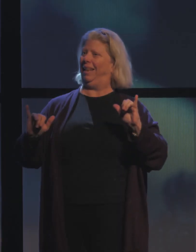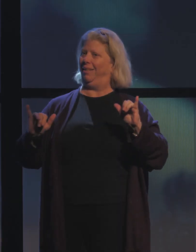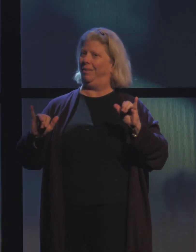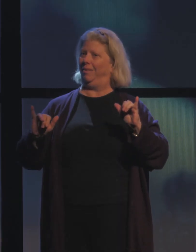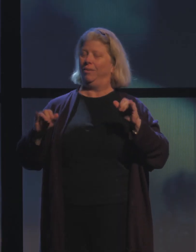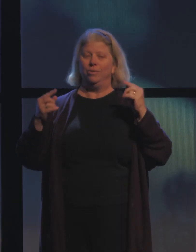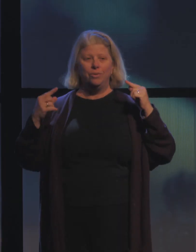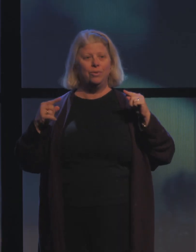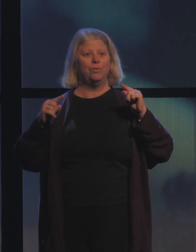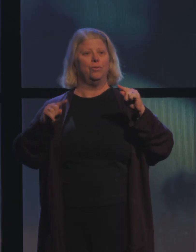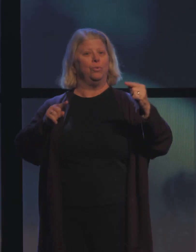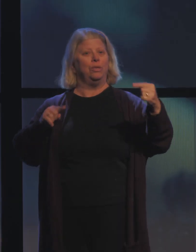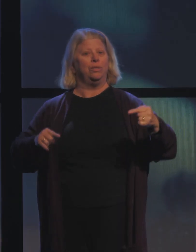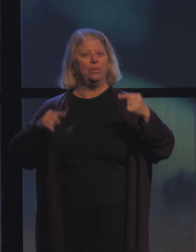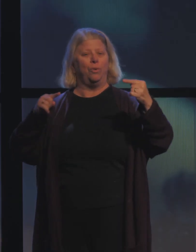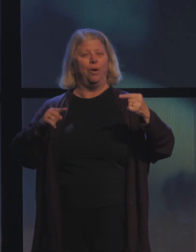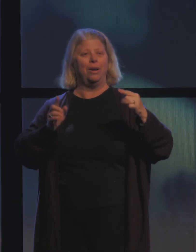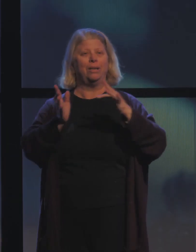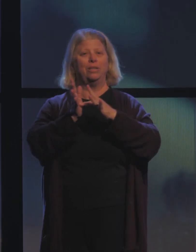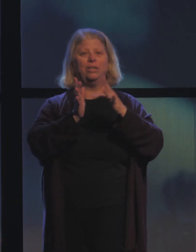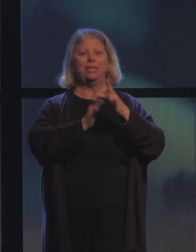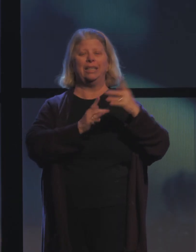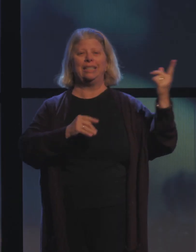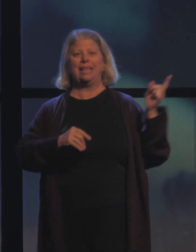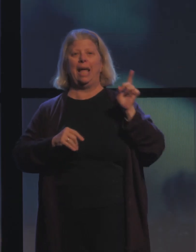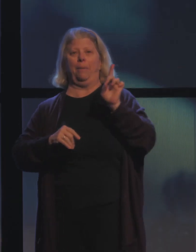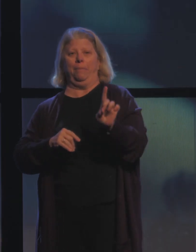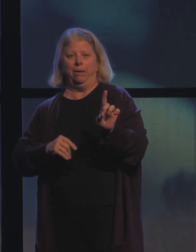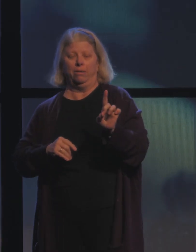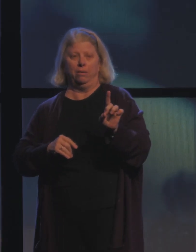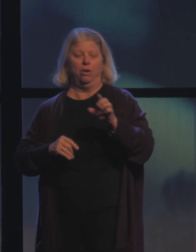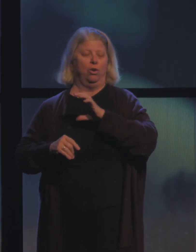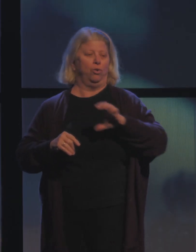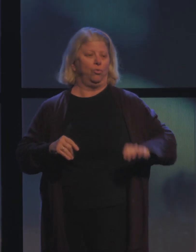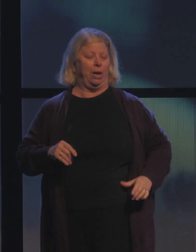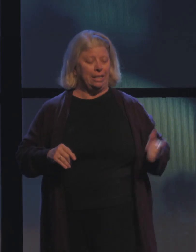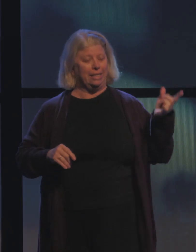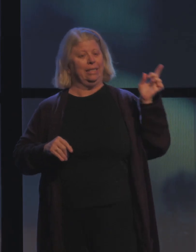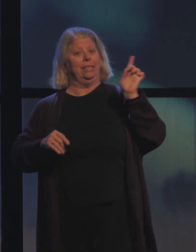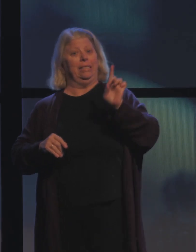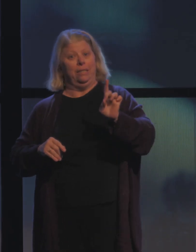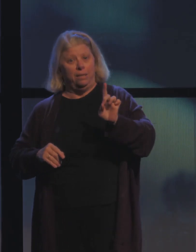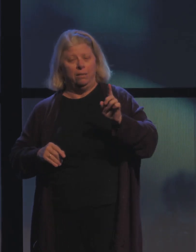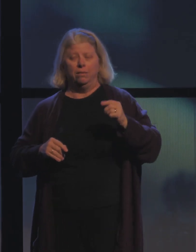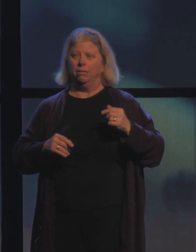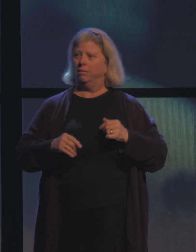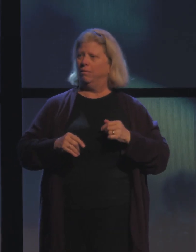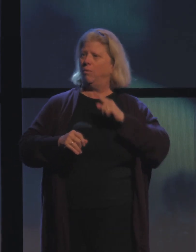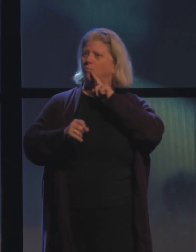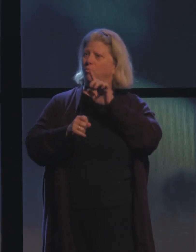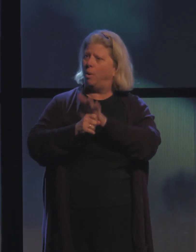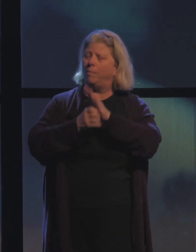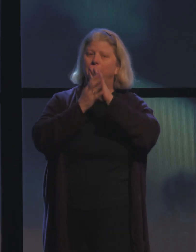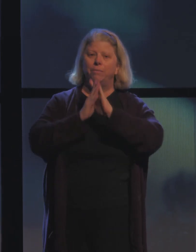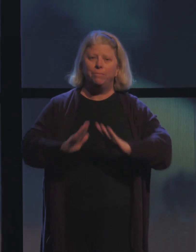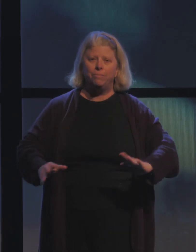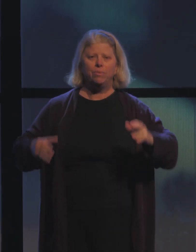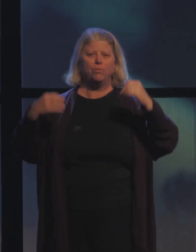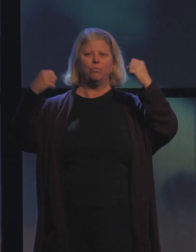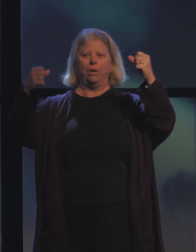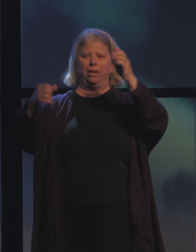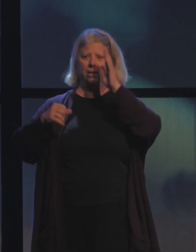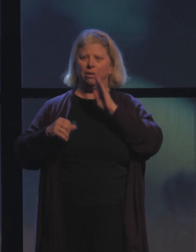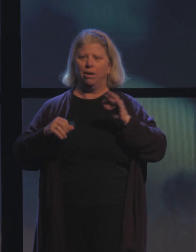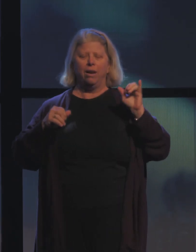midst of that is where Jesus stepped in, is where Christ child stepped in, is where the promise of peace, the mighty God,